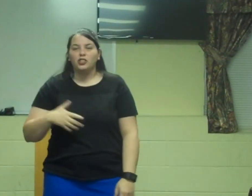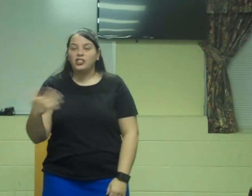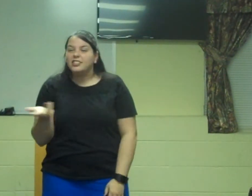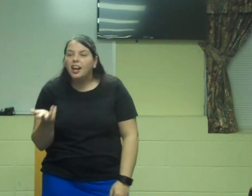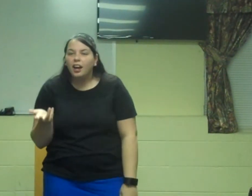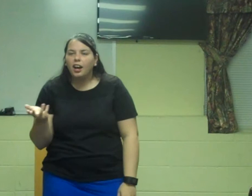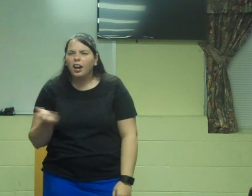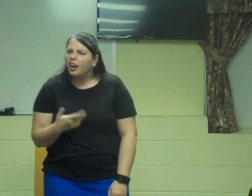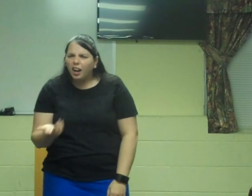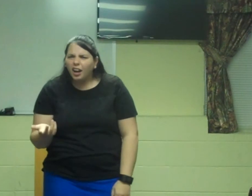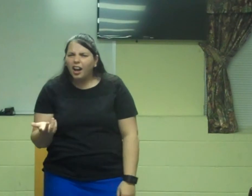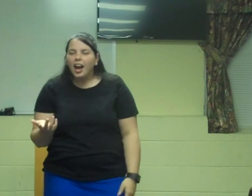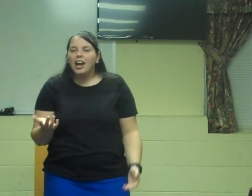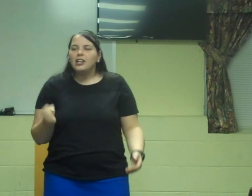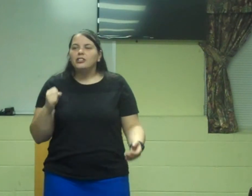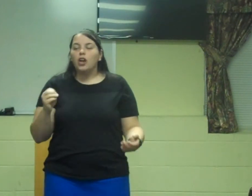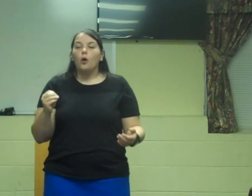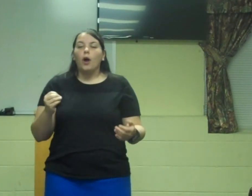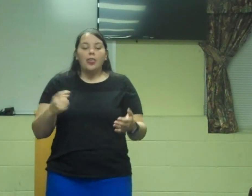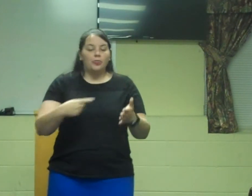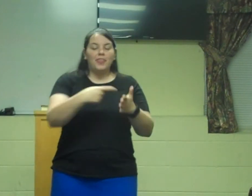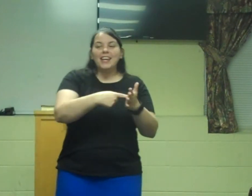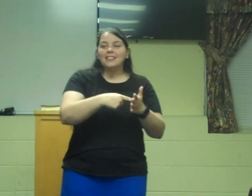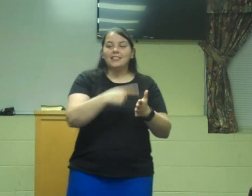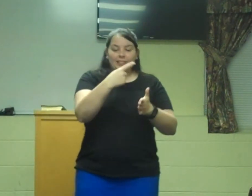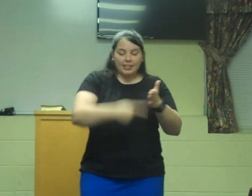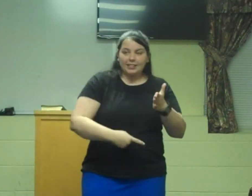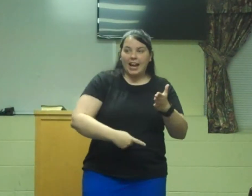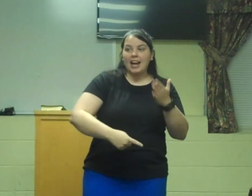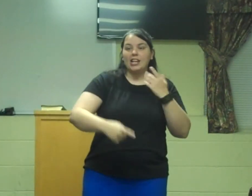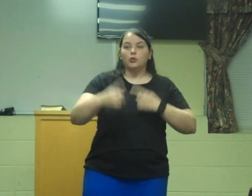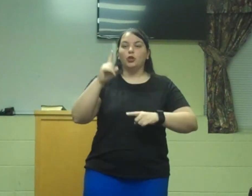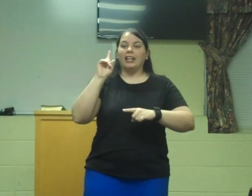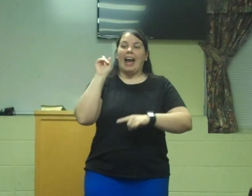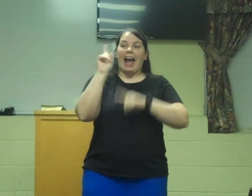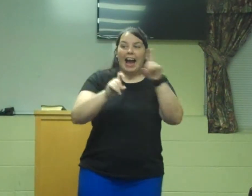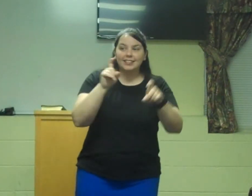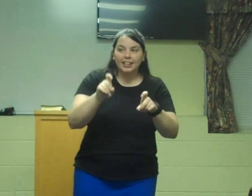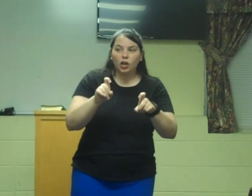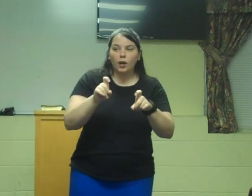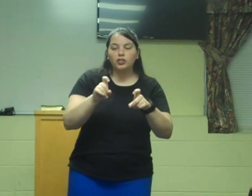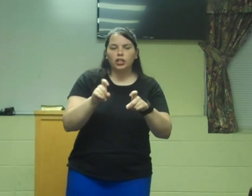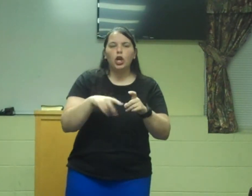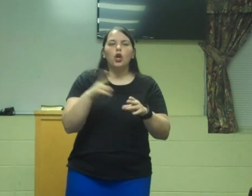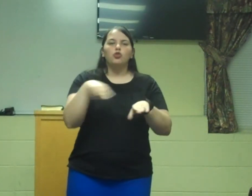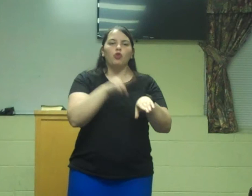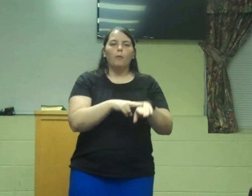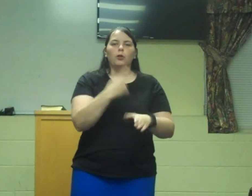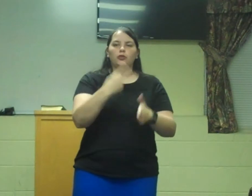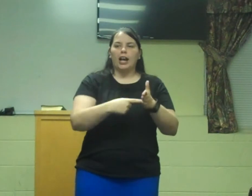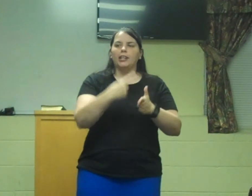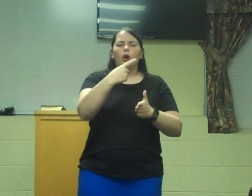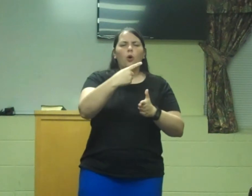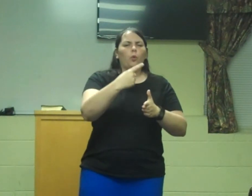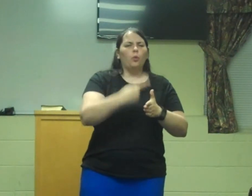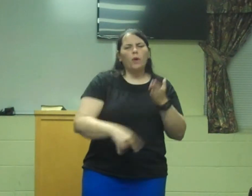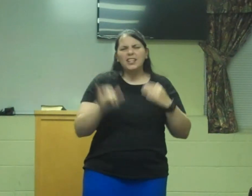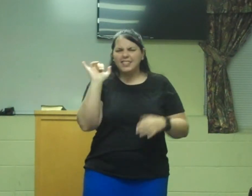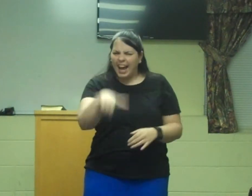you just. So this sign is when you're like asking a question. Normally you'll sign, what is